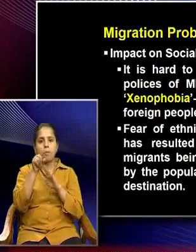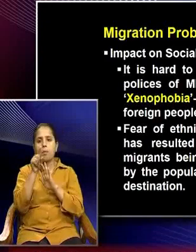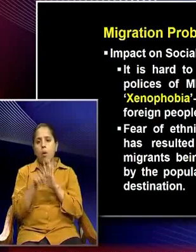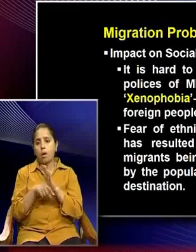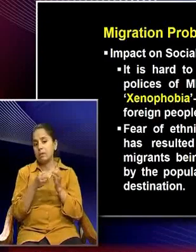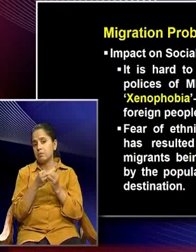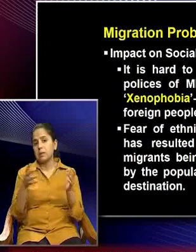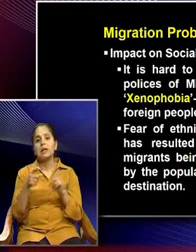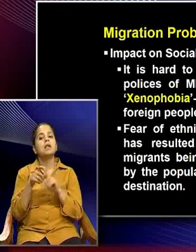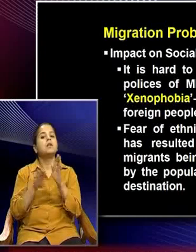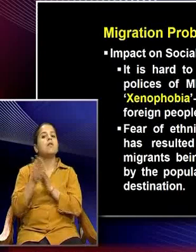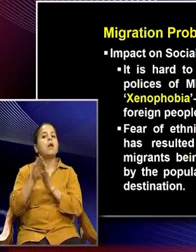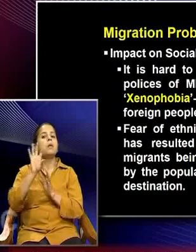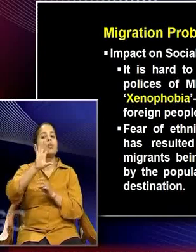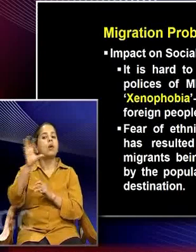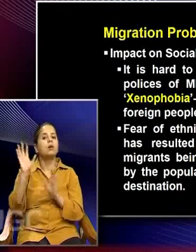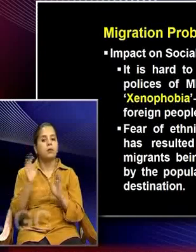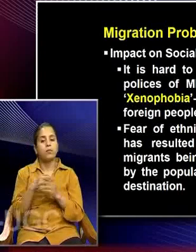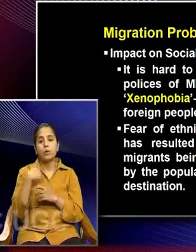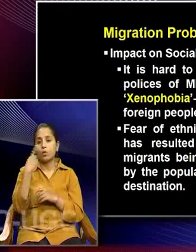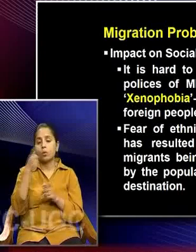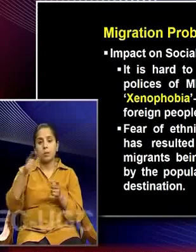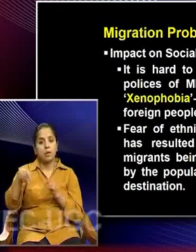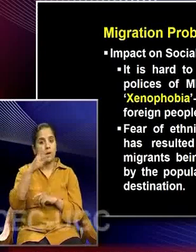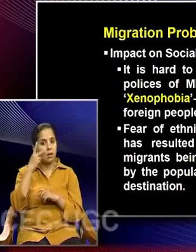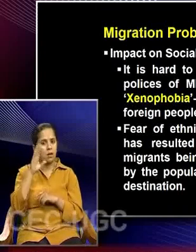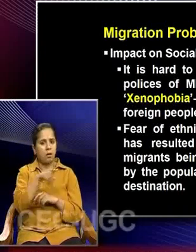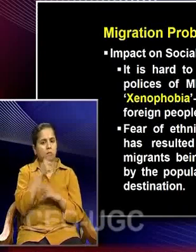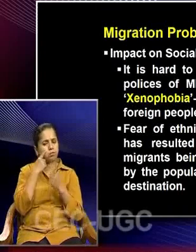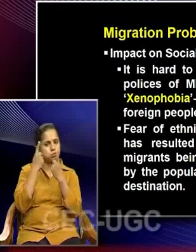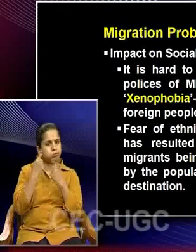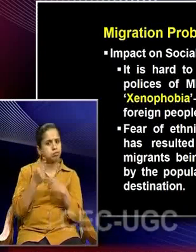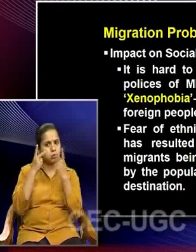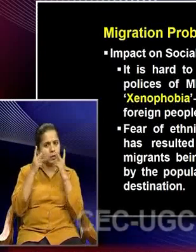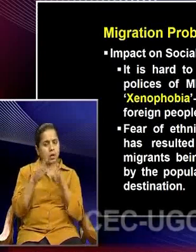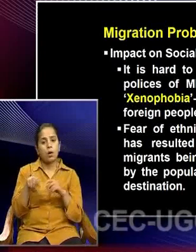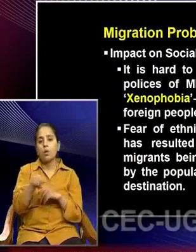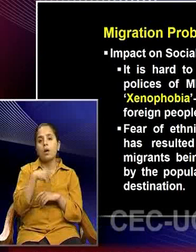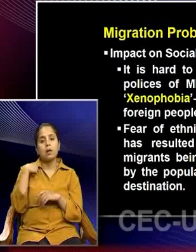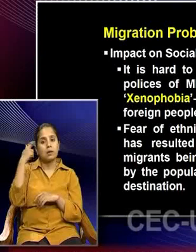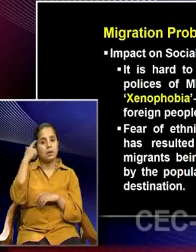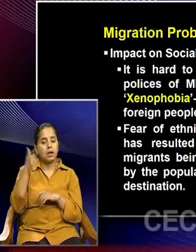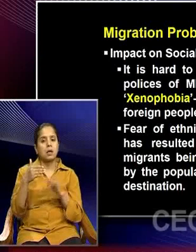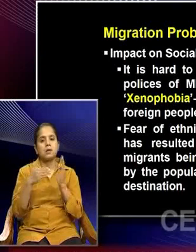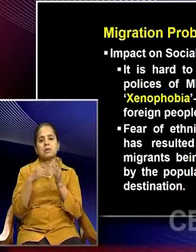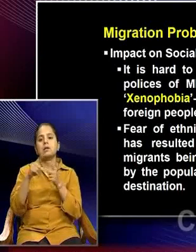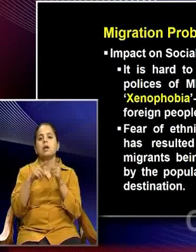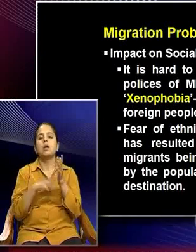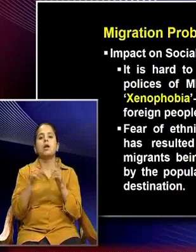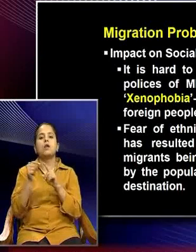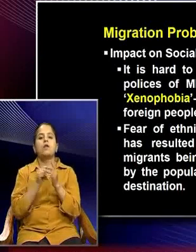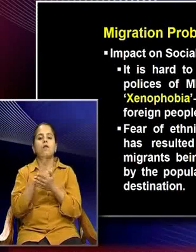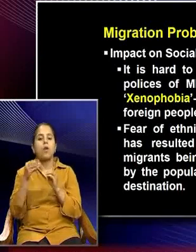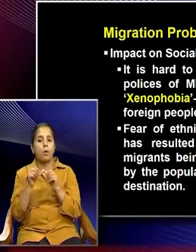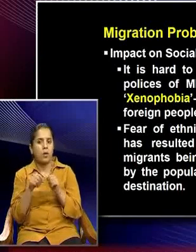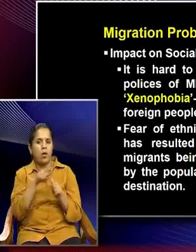developed countries, who are often suspected of what is known as xenophobia, a fear